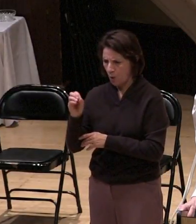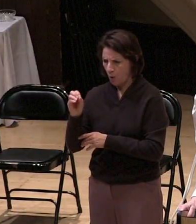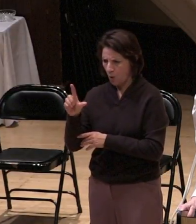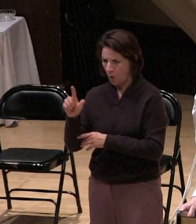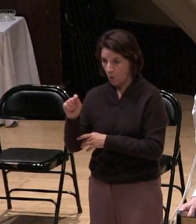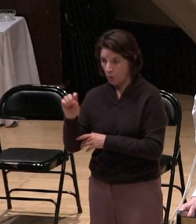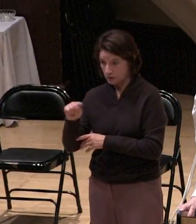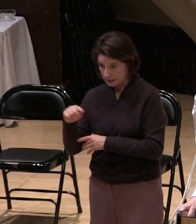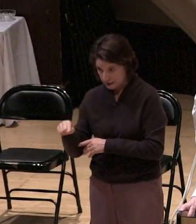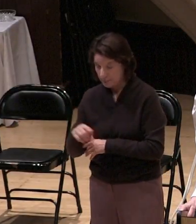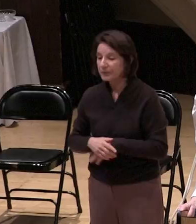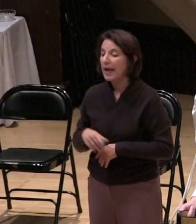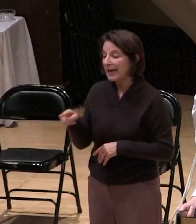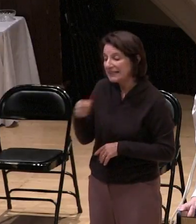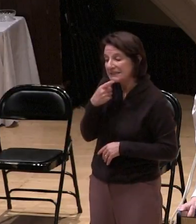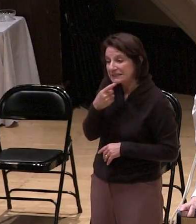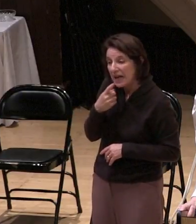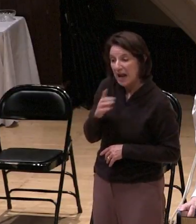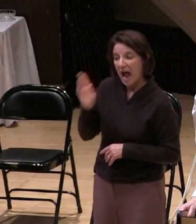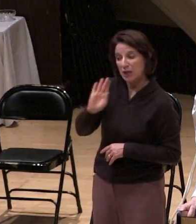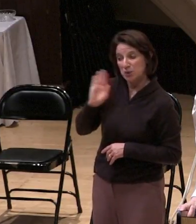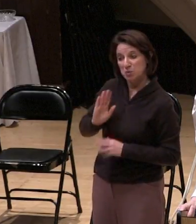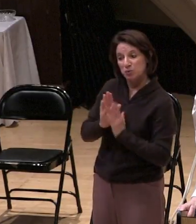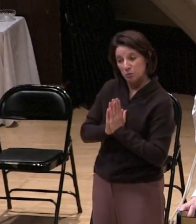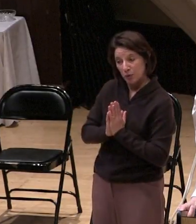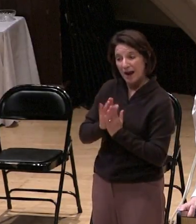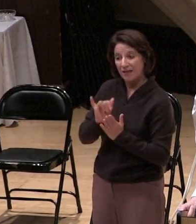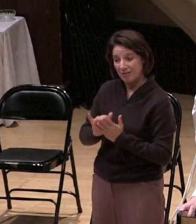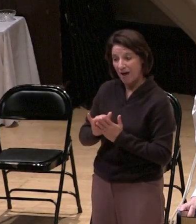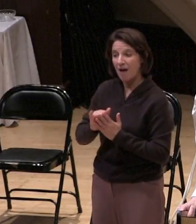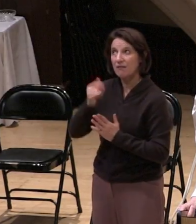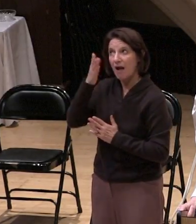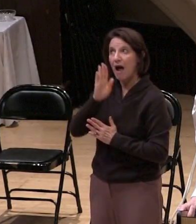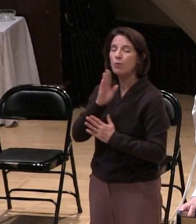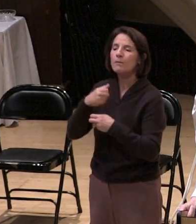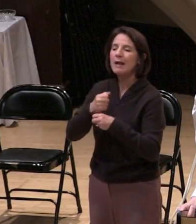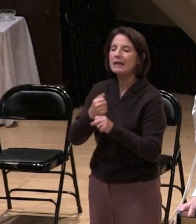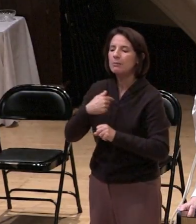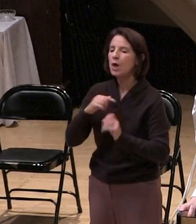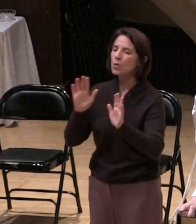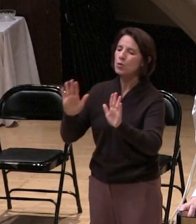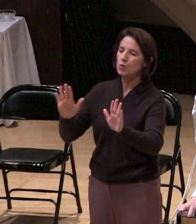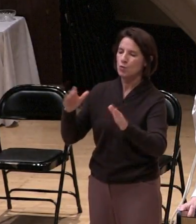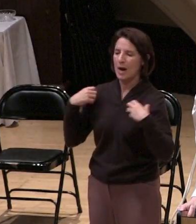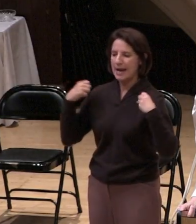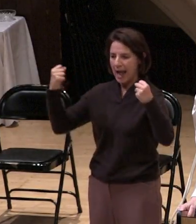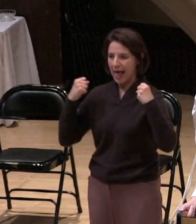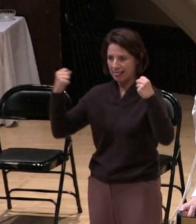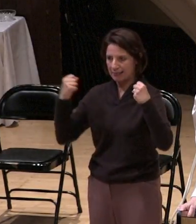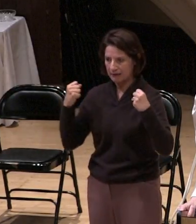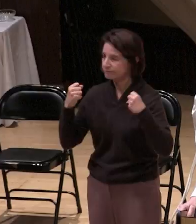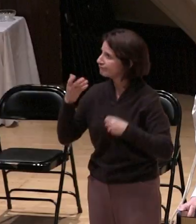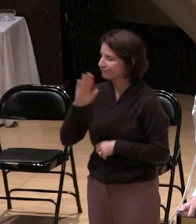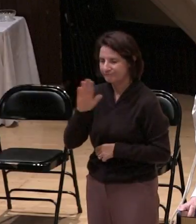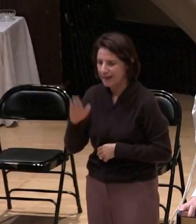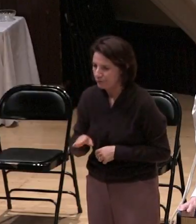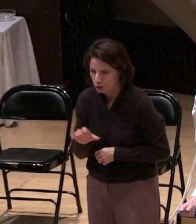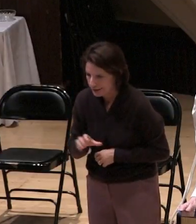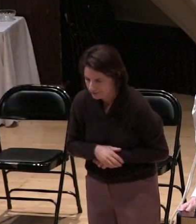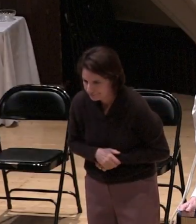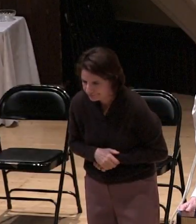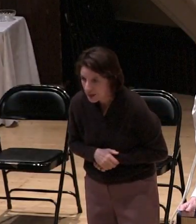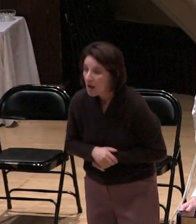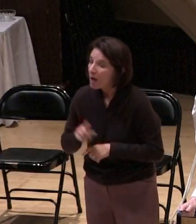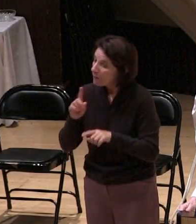about himself, he said, I used to pray that God would make me a great athlete. And God never did. He said, but he